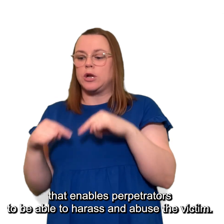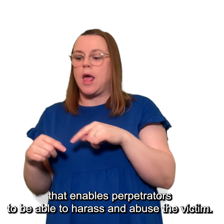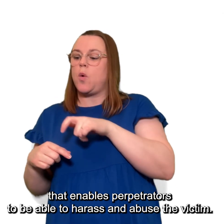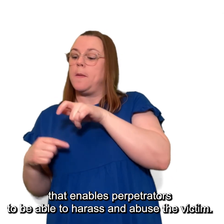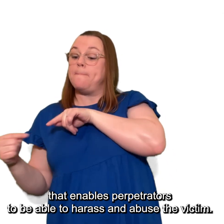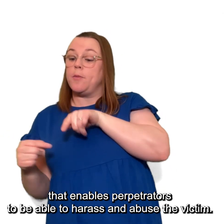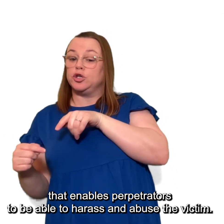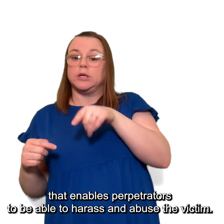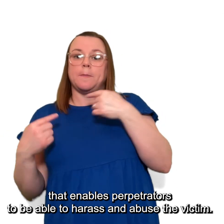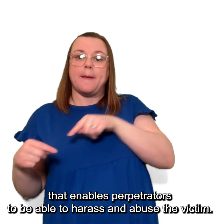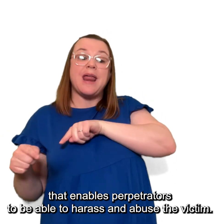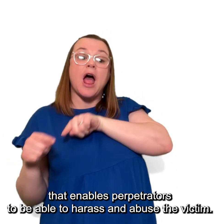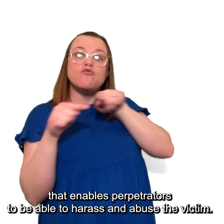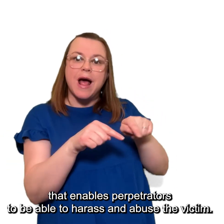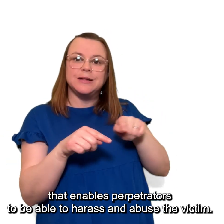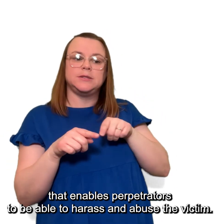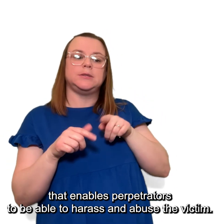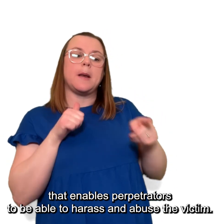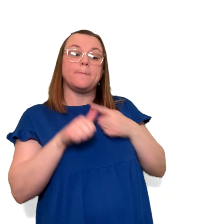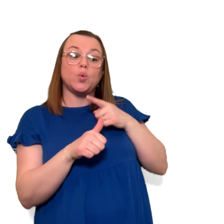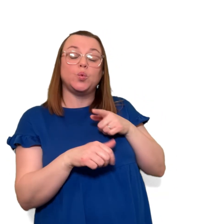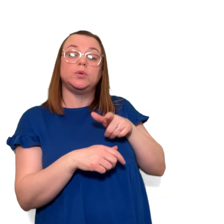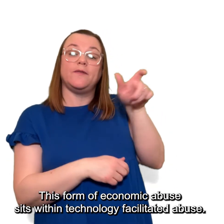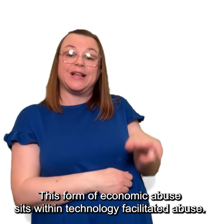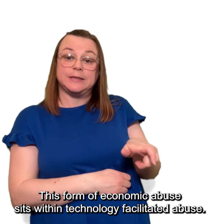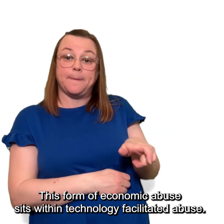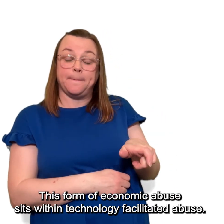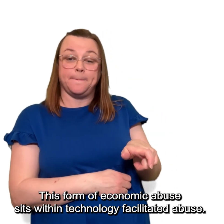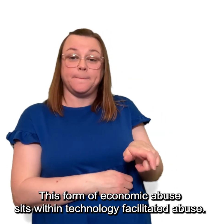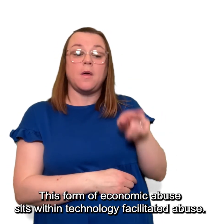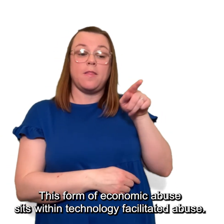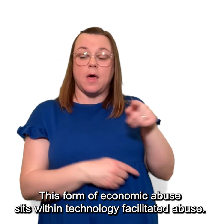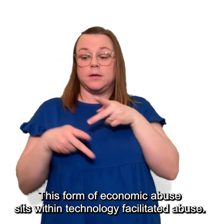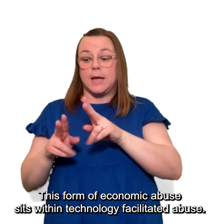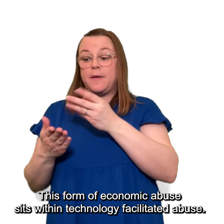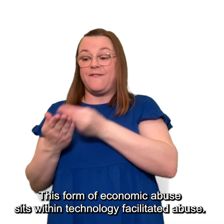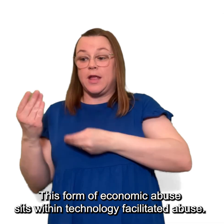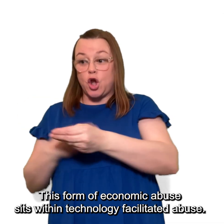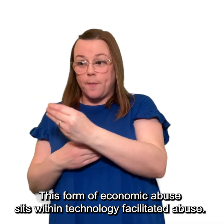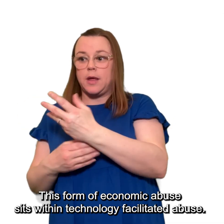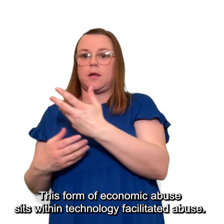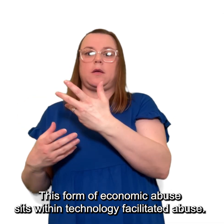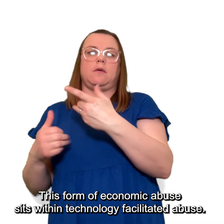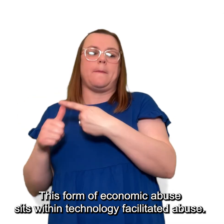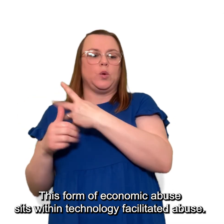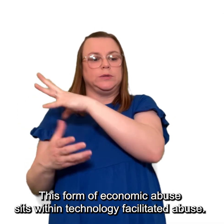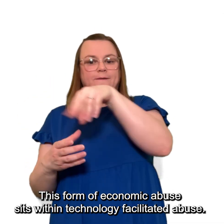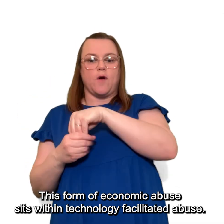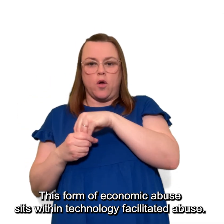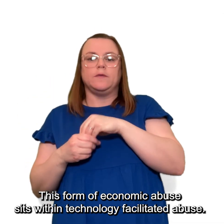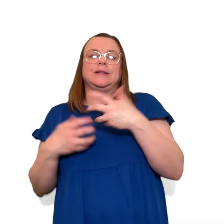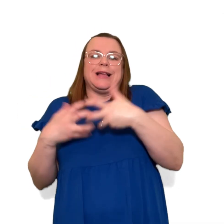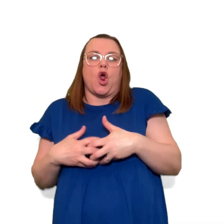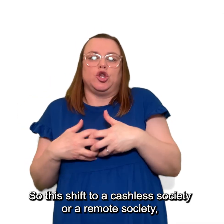enables perpetrators to be able to harass and abuse a victim. This form of economic abuse fits within technology